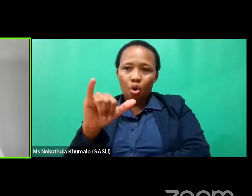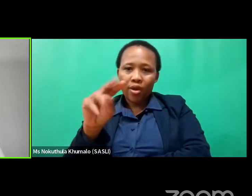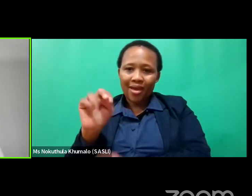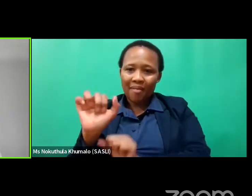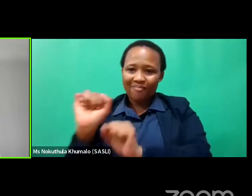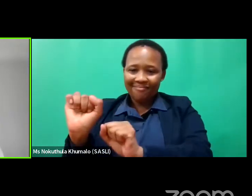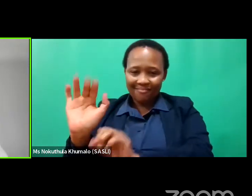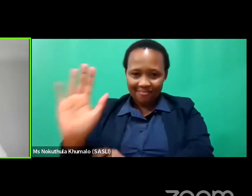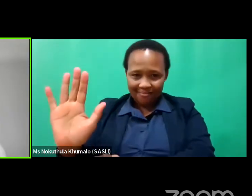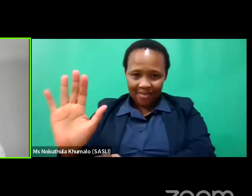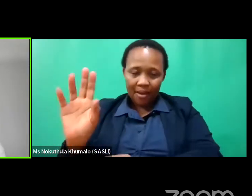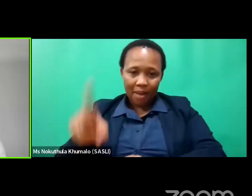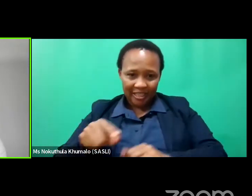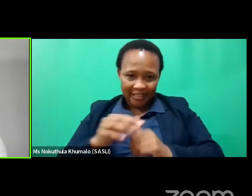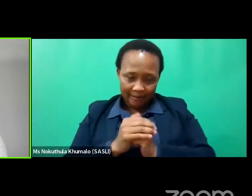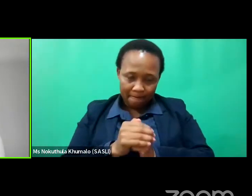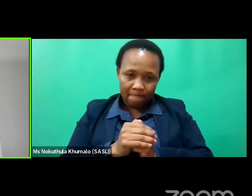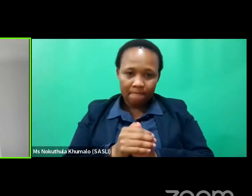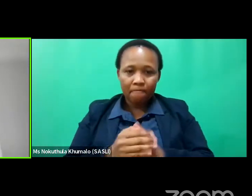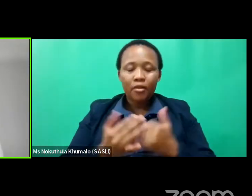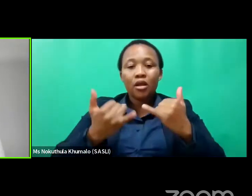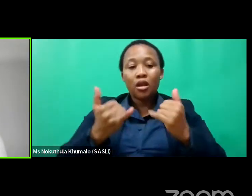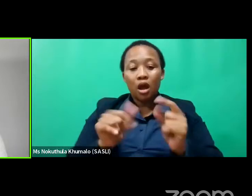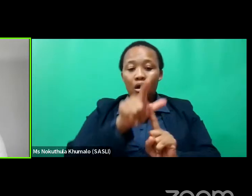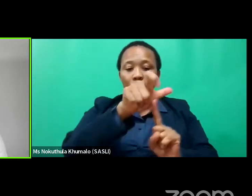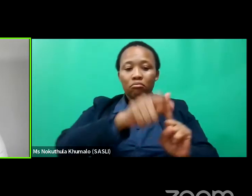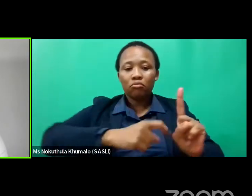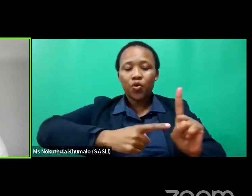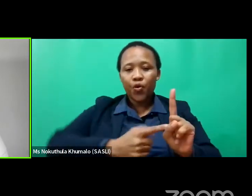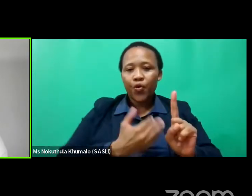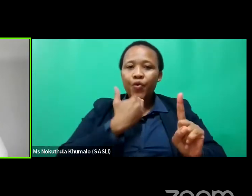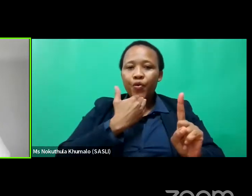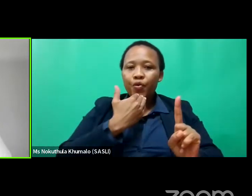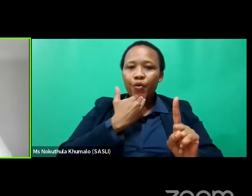have Professor Sigamni Naika, Director